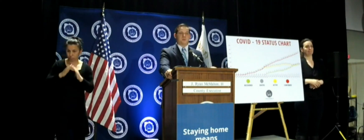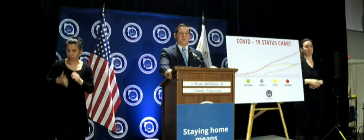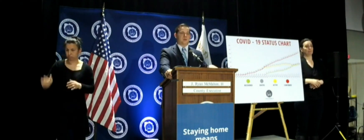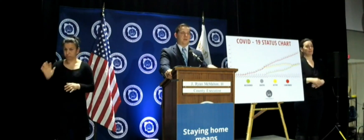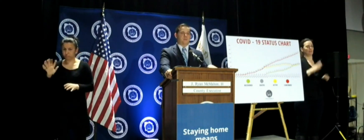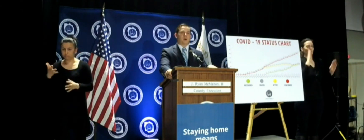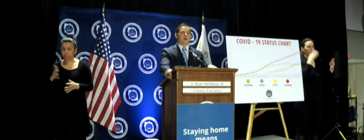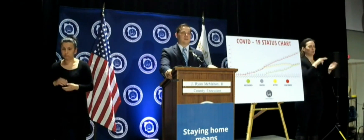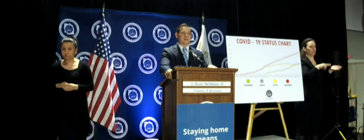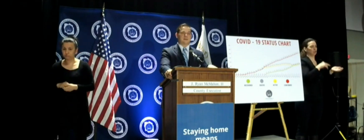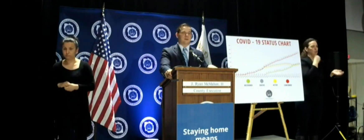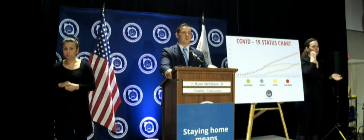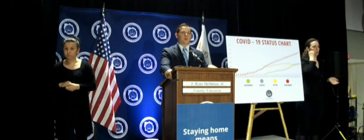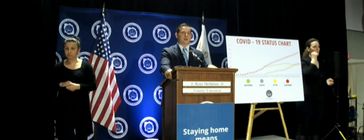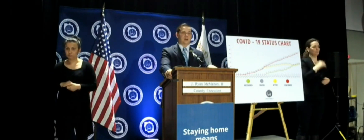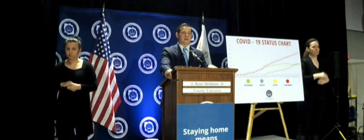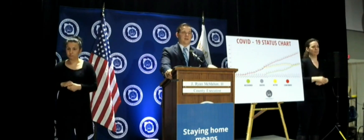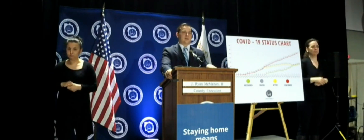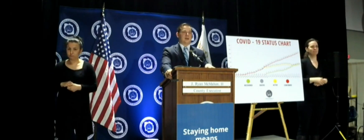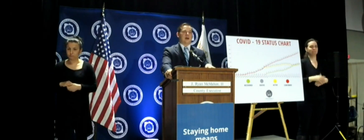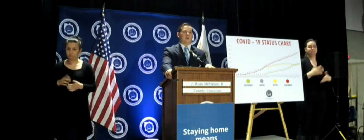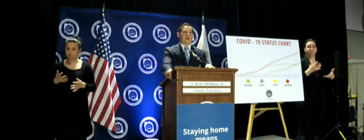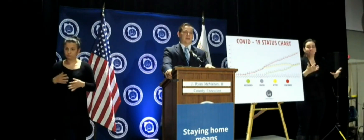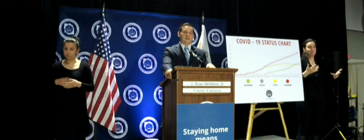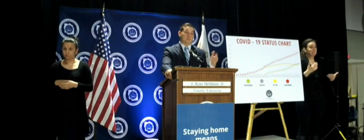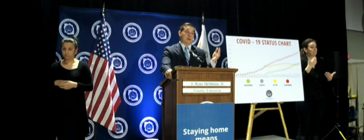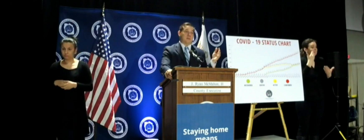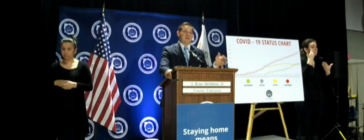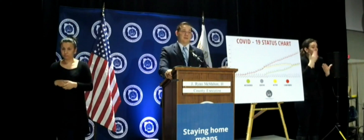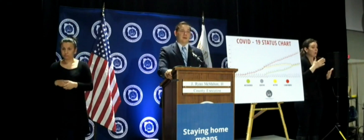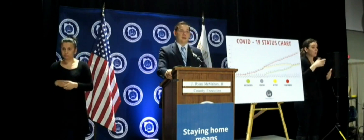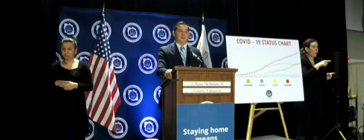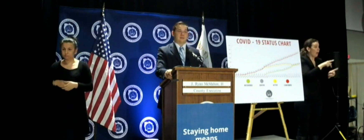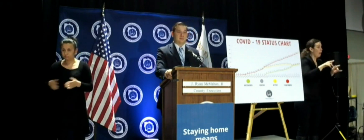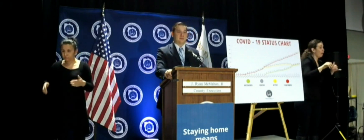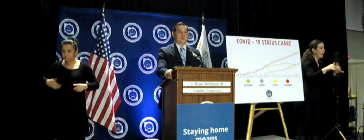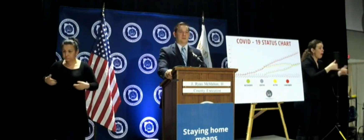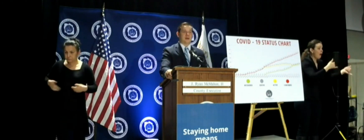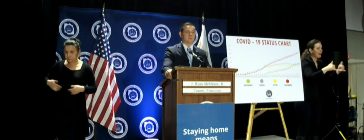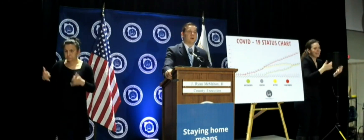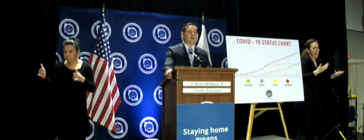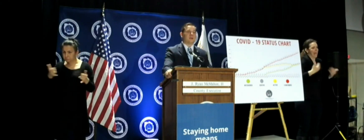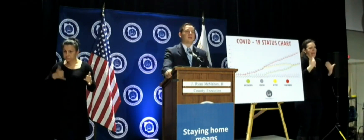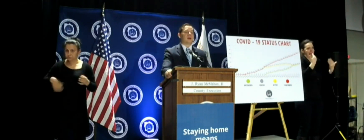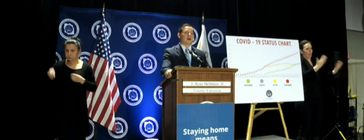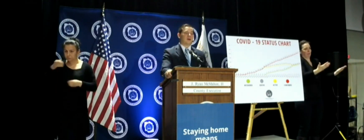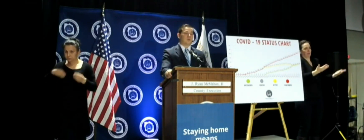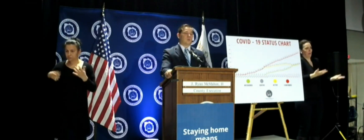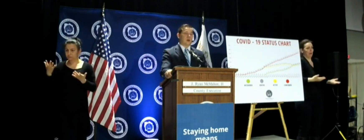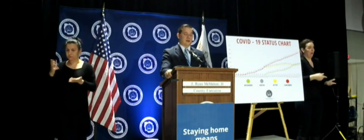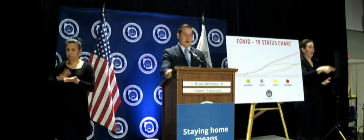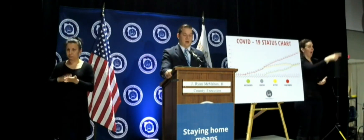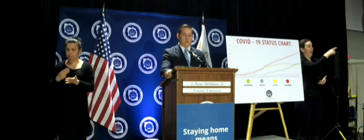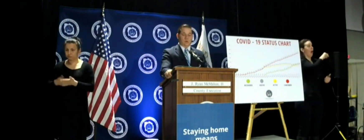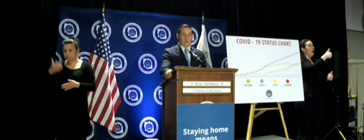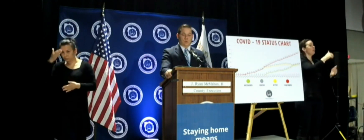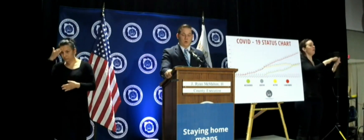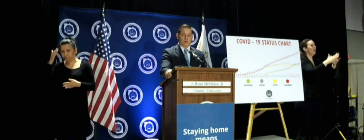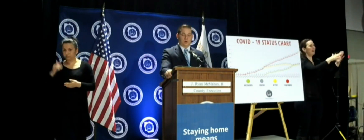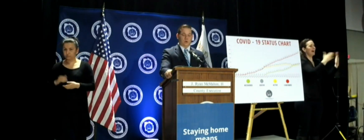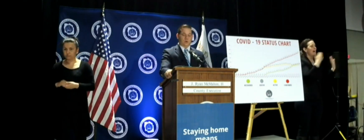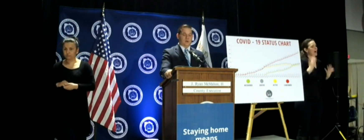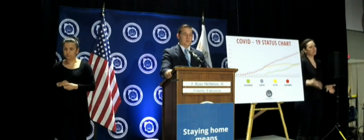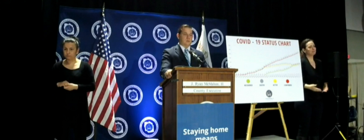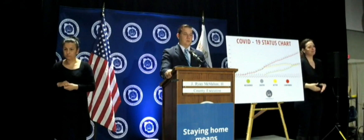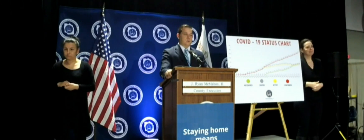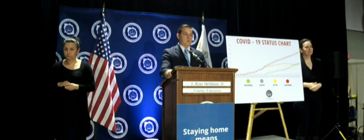if there's people who are having parties over the weekend and now we got cases. Maybe I didn't even think about that. But right now,